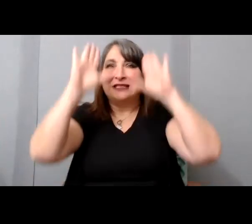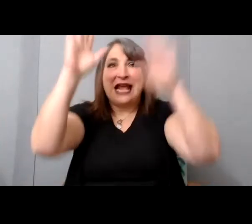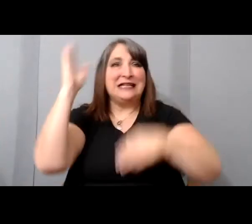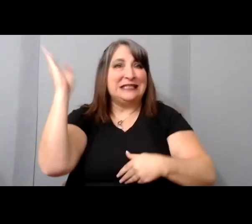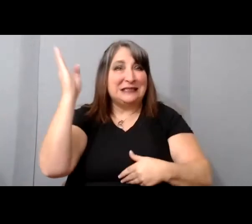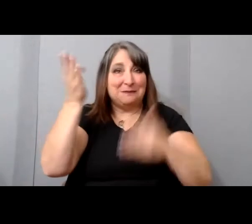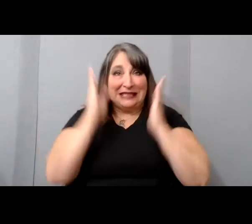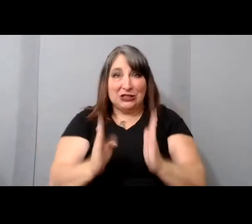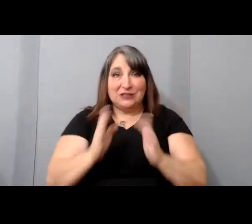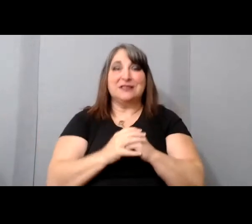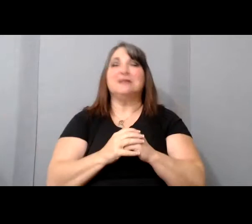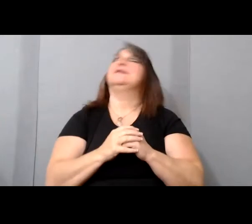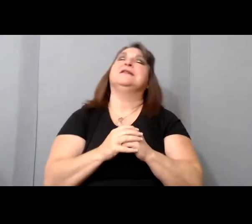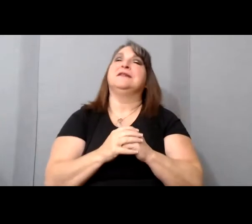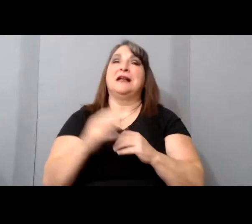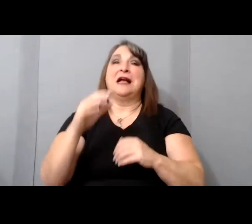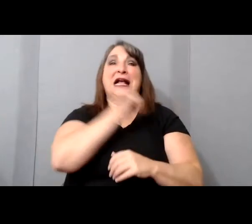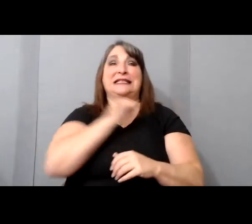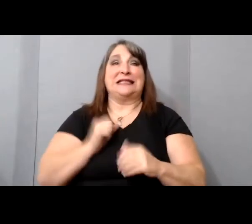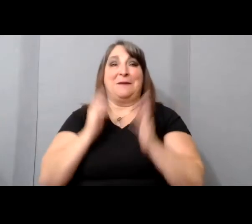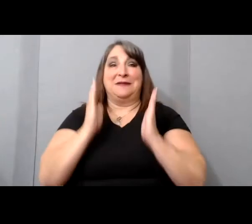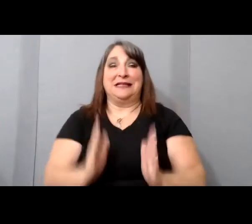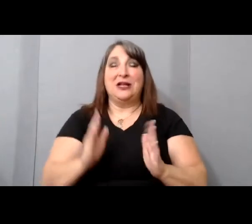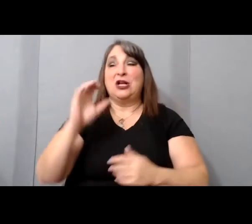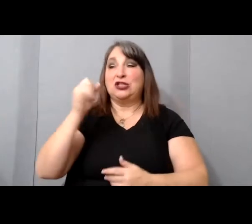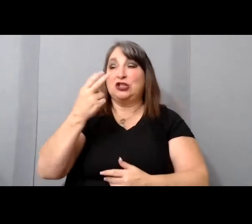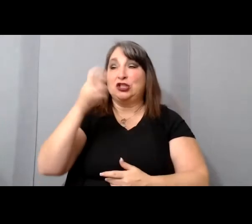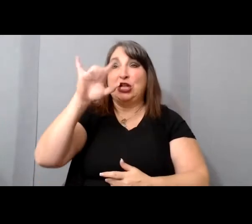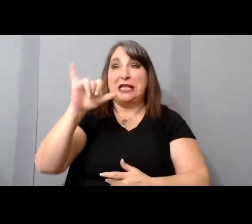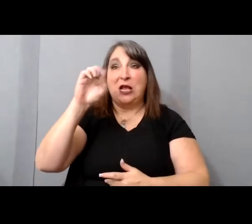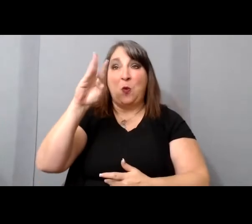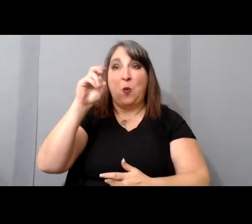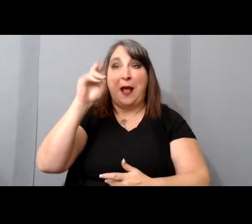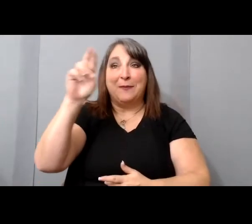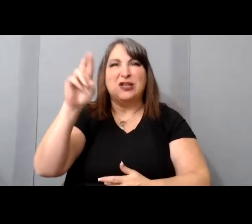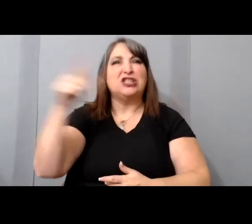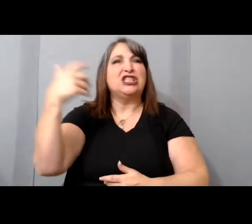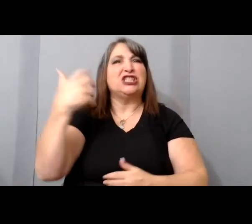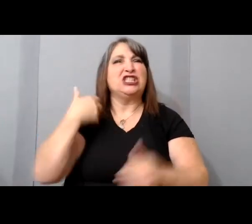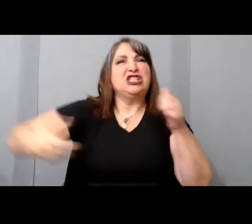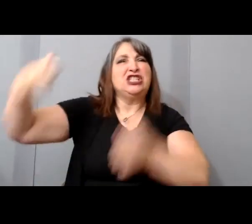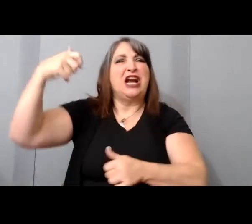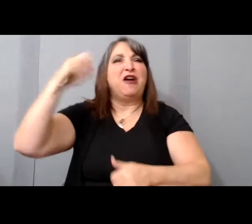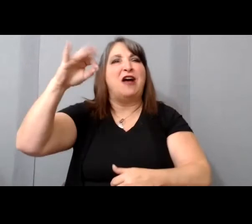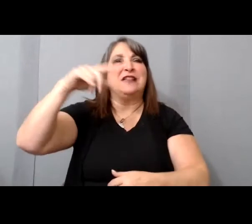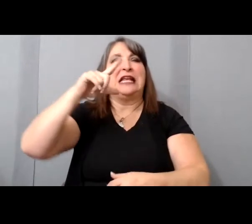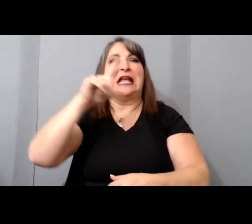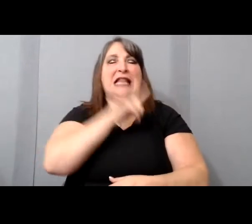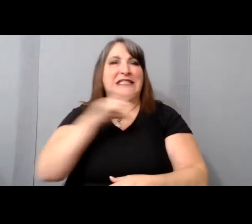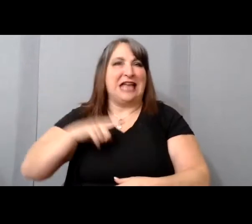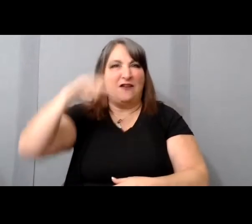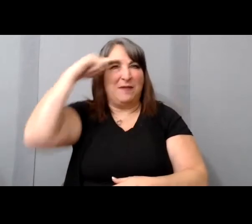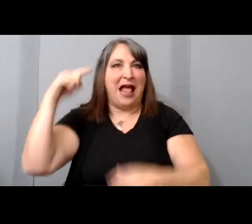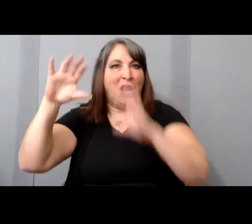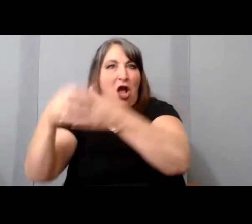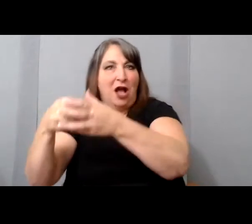hear from Assemblymember Shirley Weber, Chair of the Legislative Black Caucus, Senator